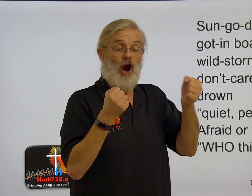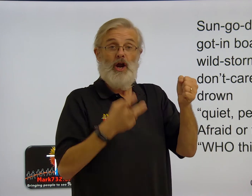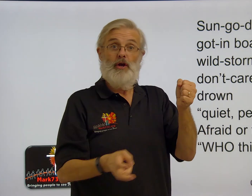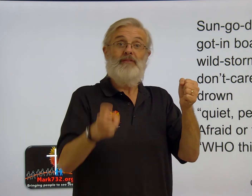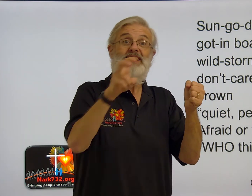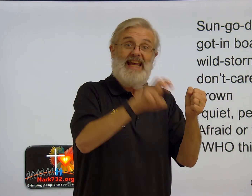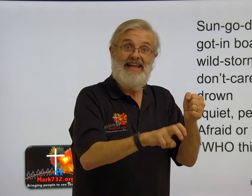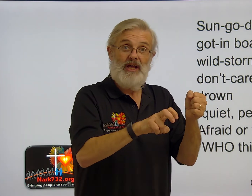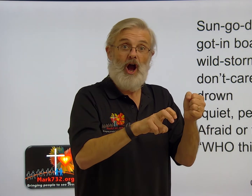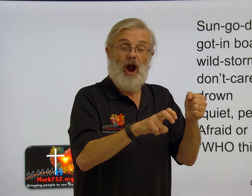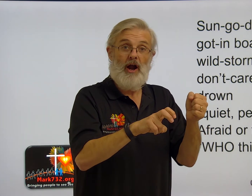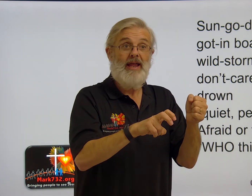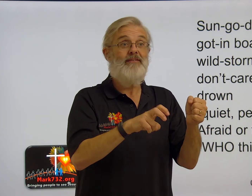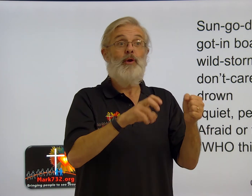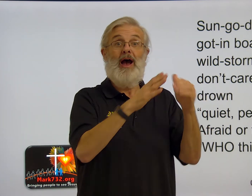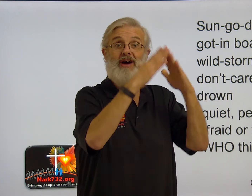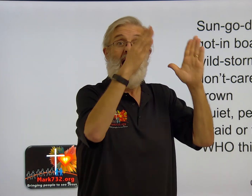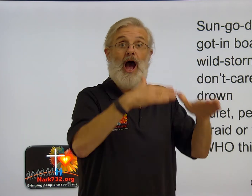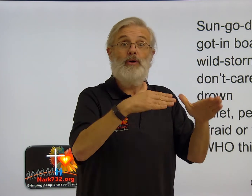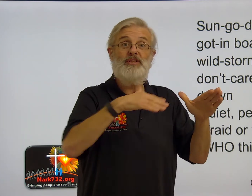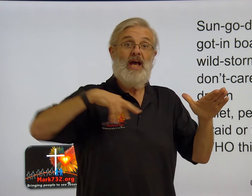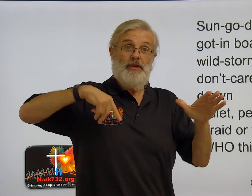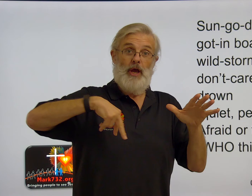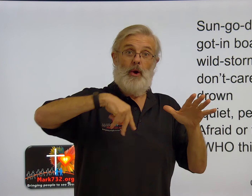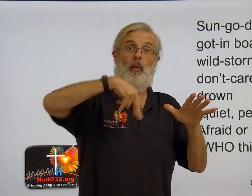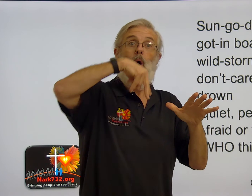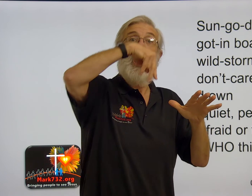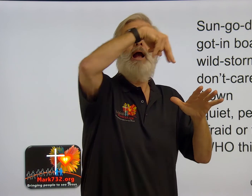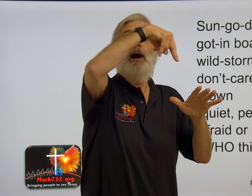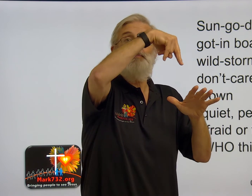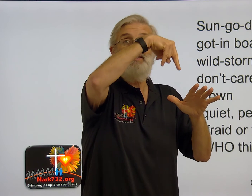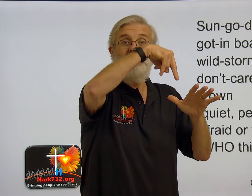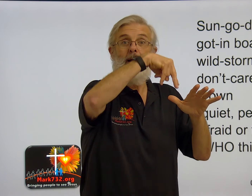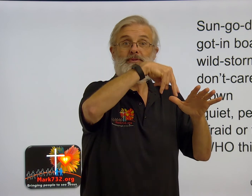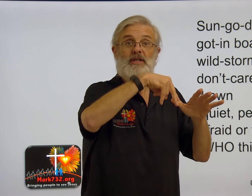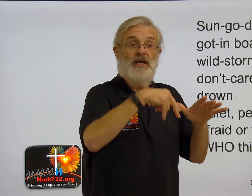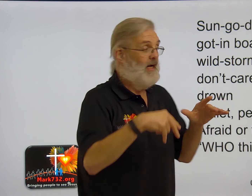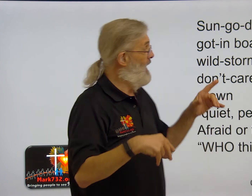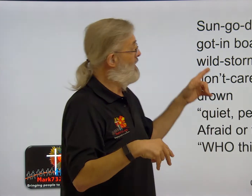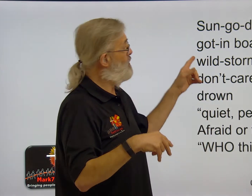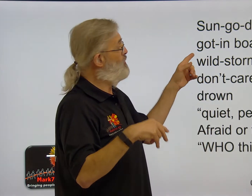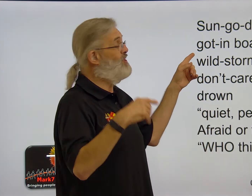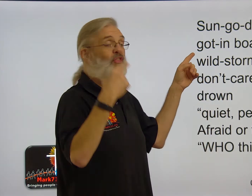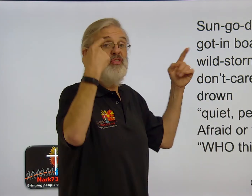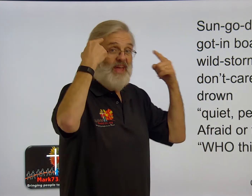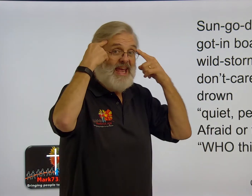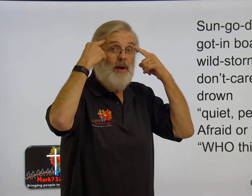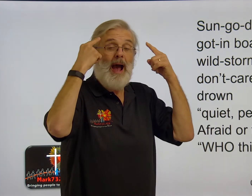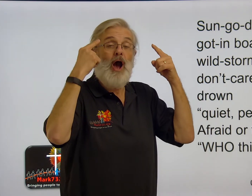you have to get in the car. If you have a house, you got to walk up the steps. And so just think about